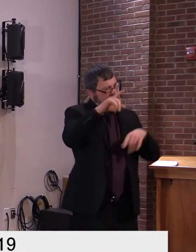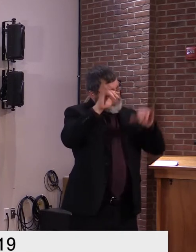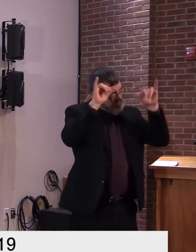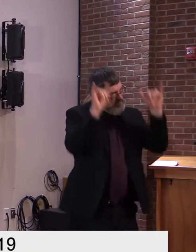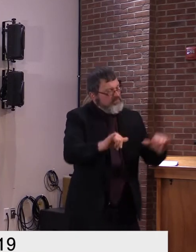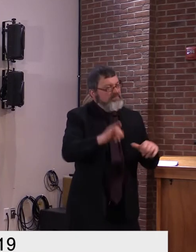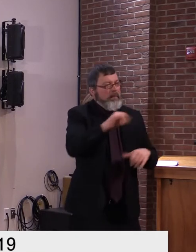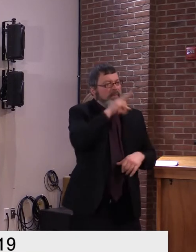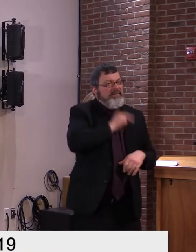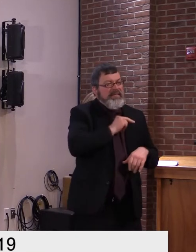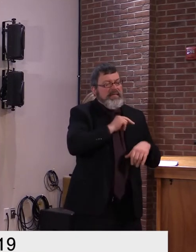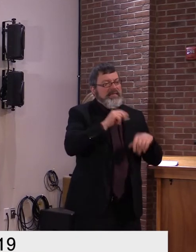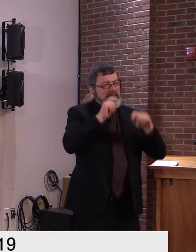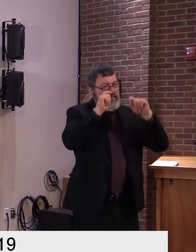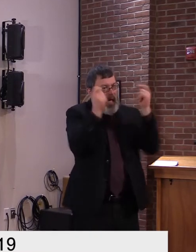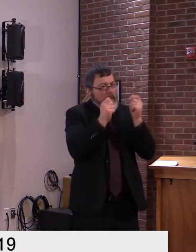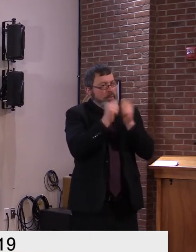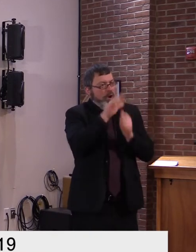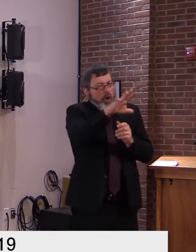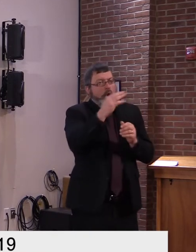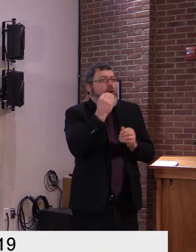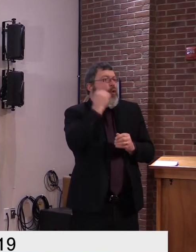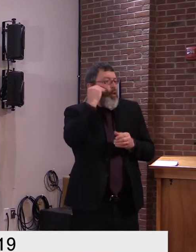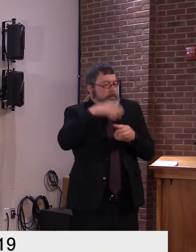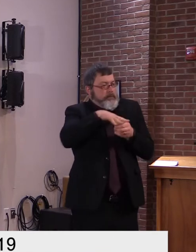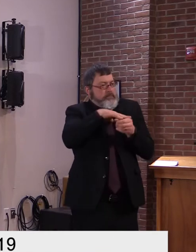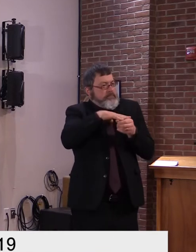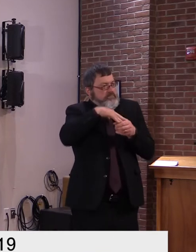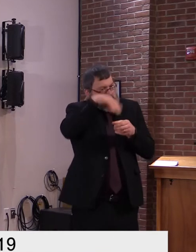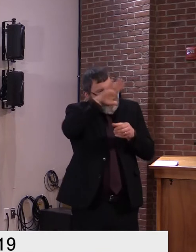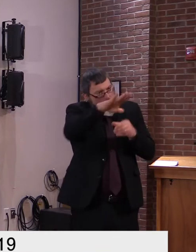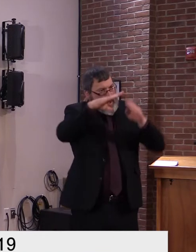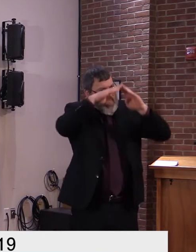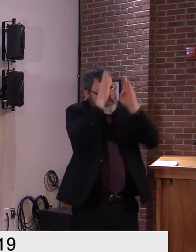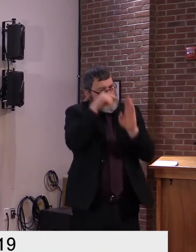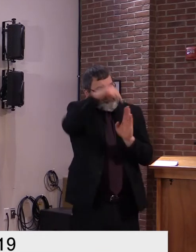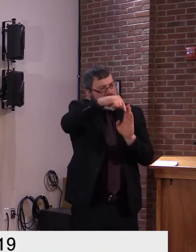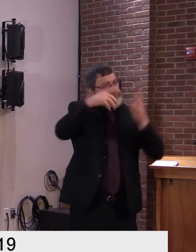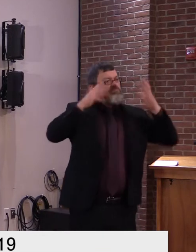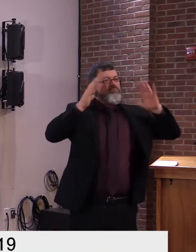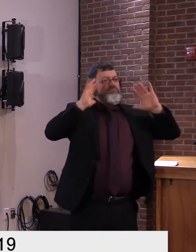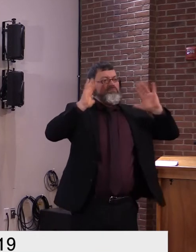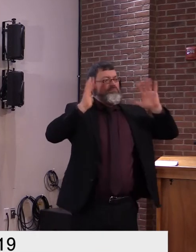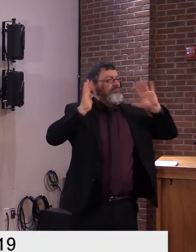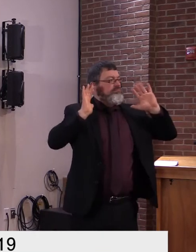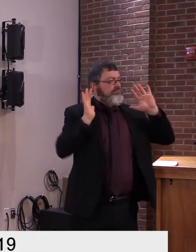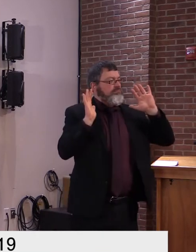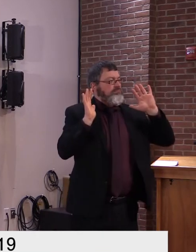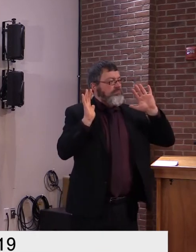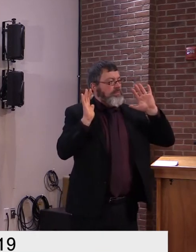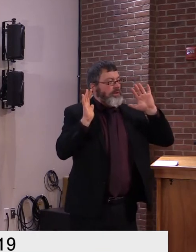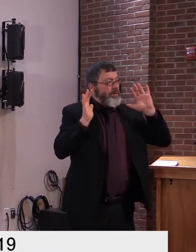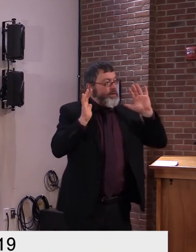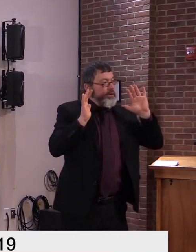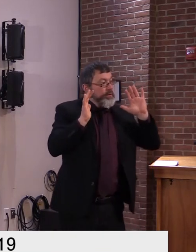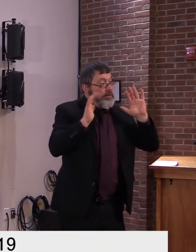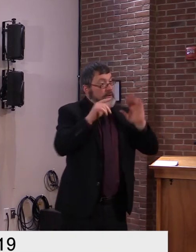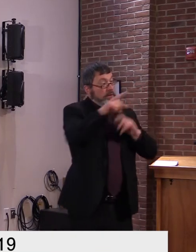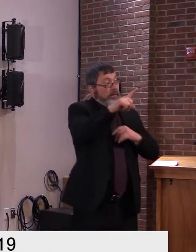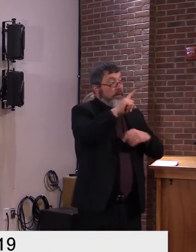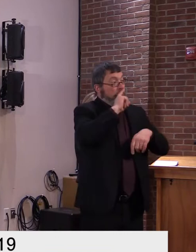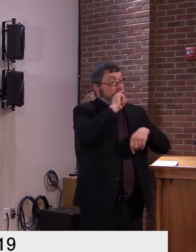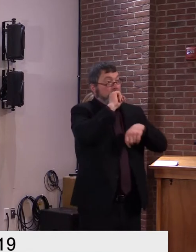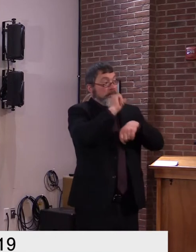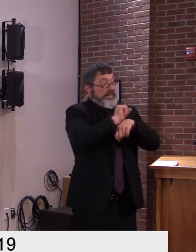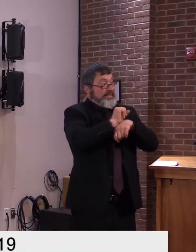we still need to remind anyone who does gather to keep it as small as possible, wear masks, keep a